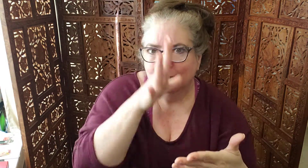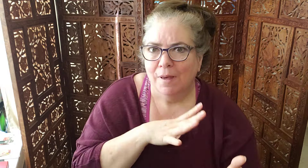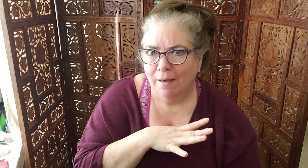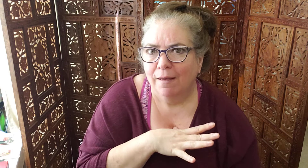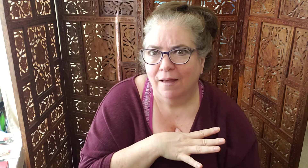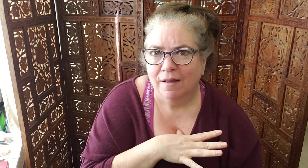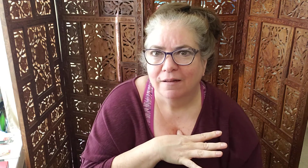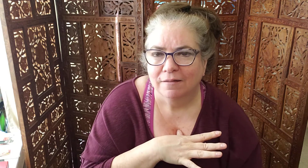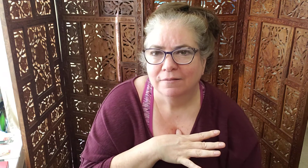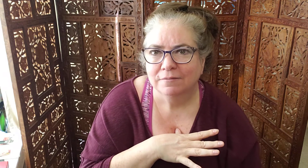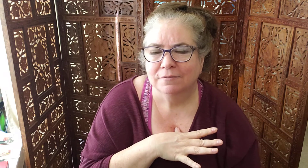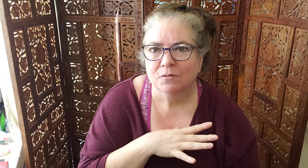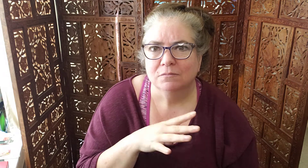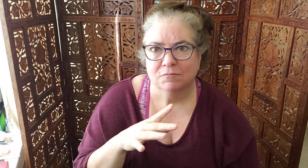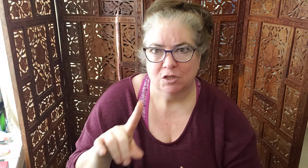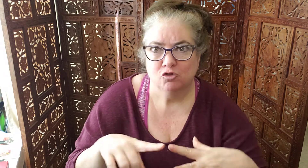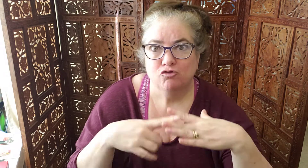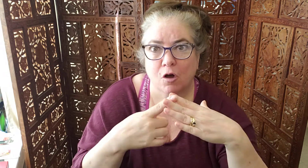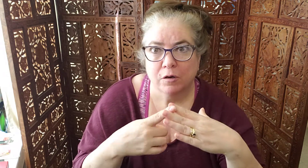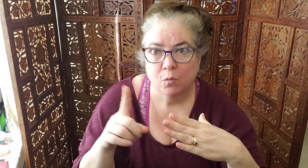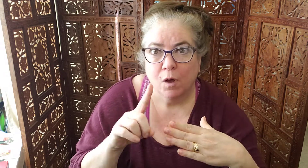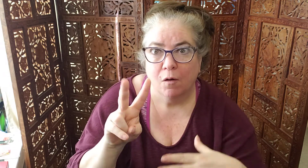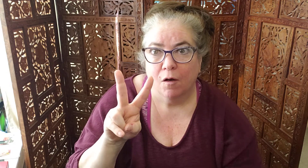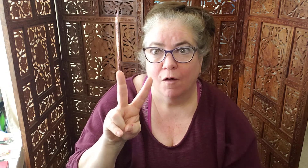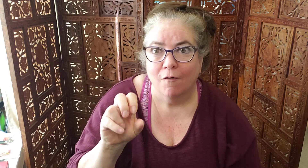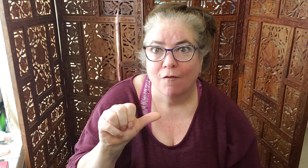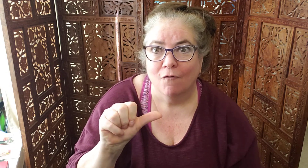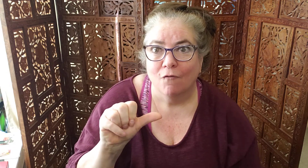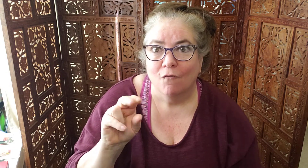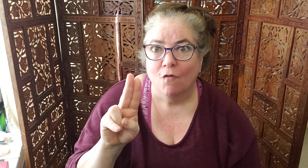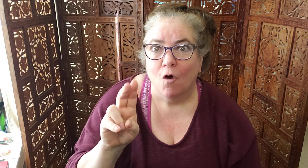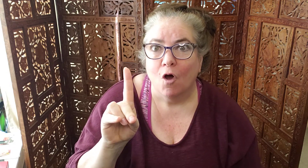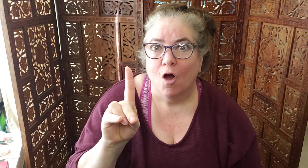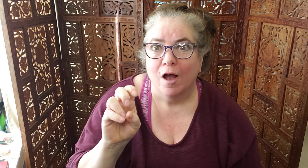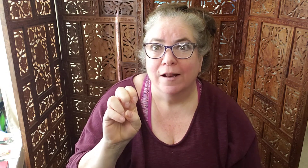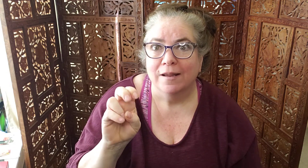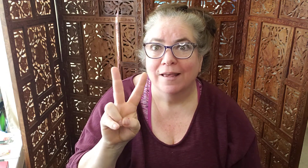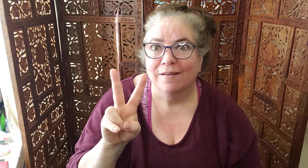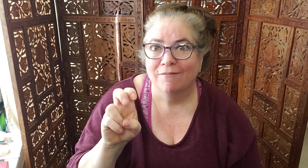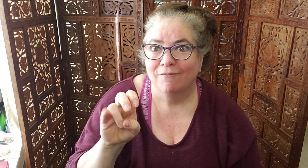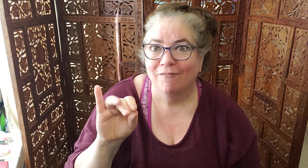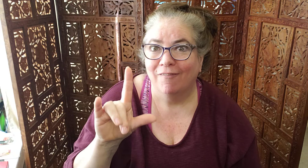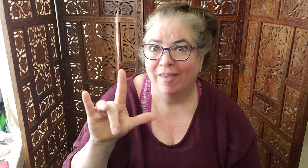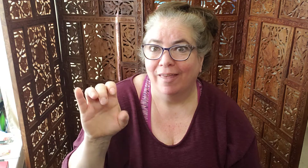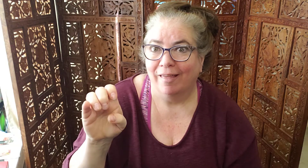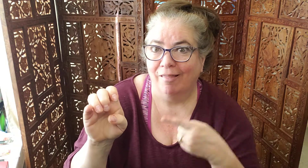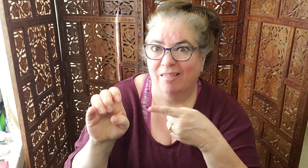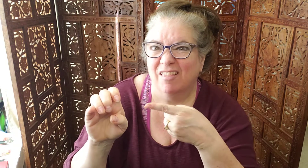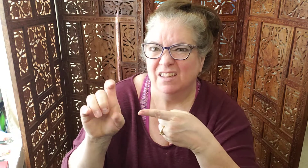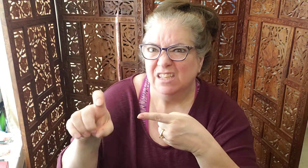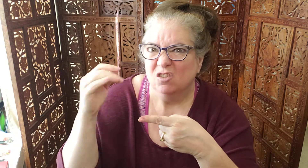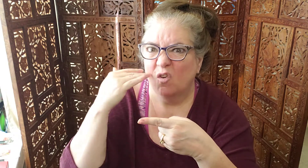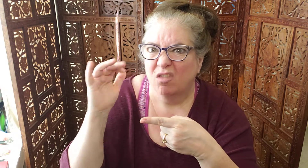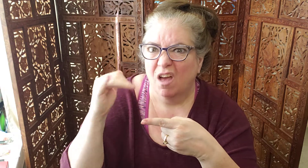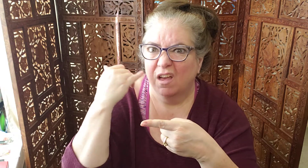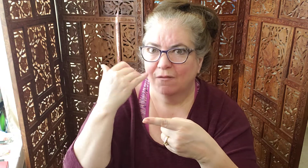out of vaudeville. Now, vaudeville, you gotta know this if you're gonna know American musical theater, because